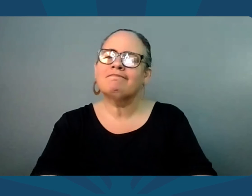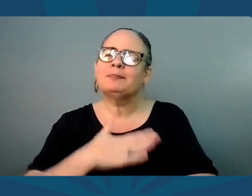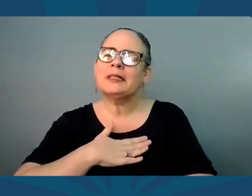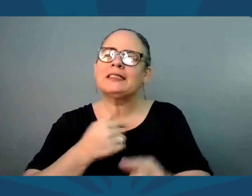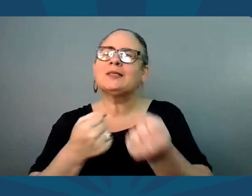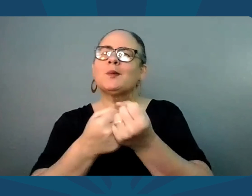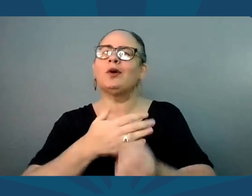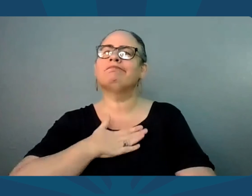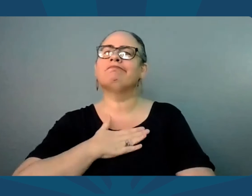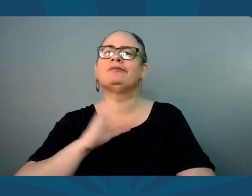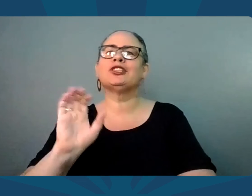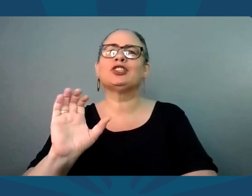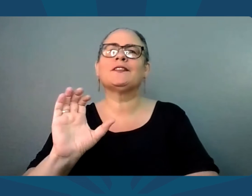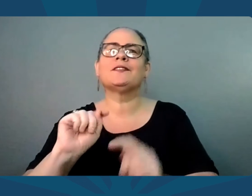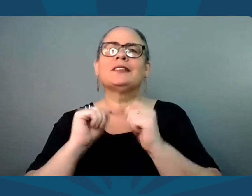across America.